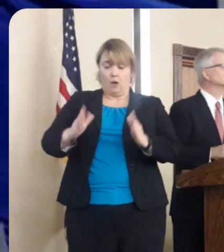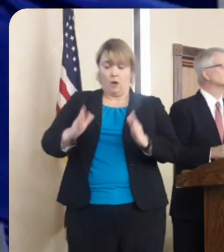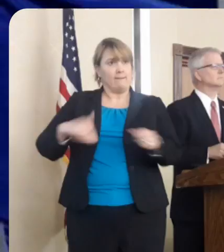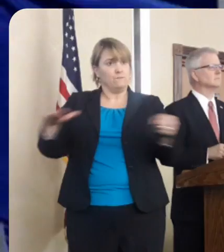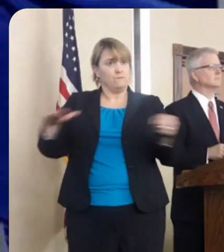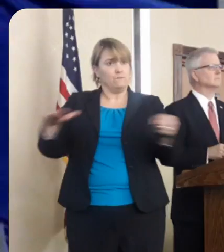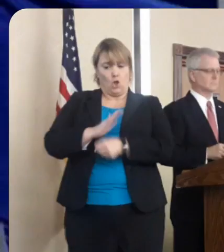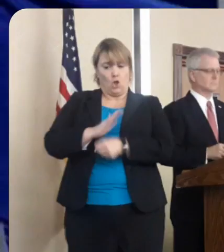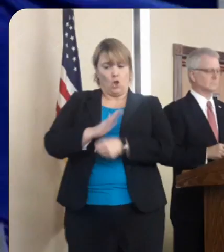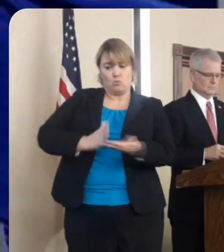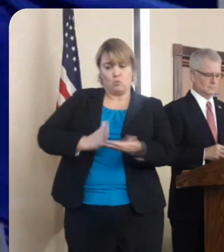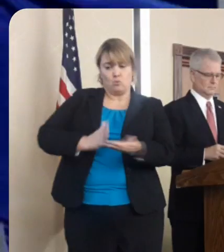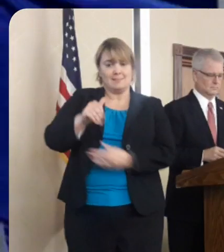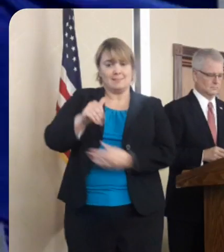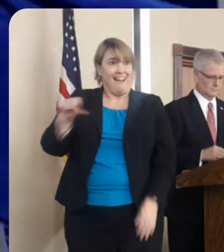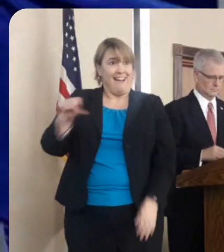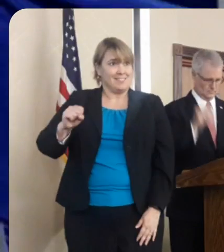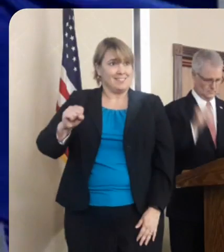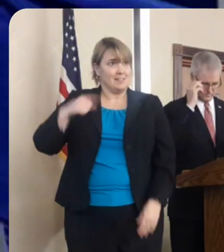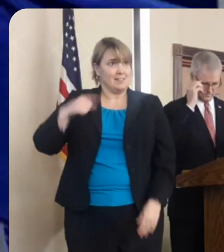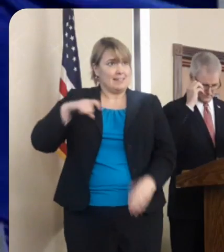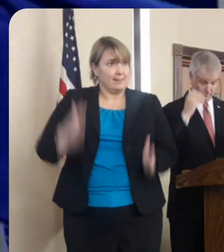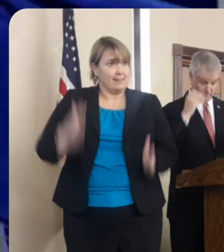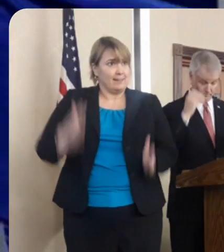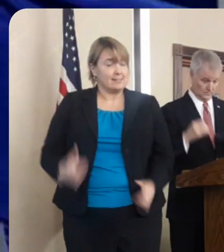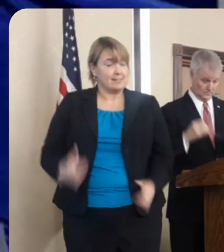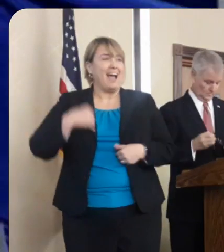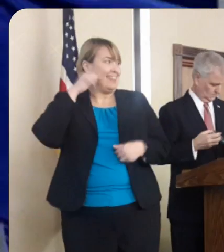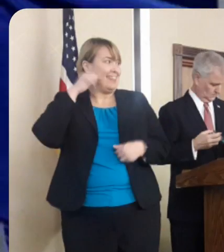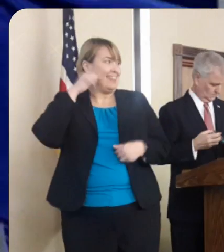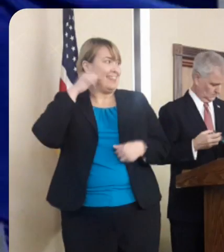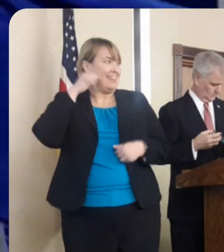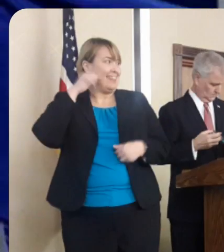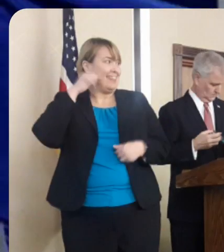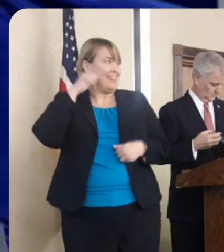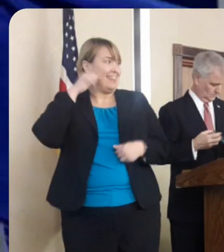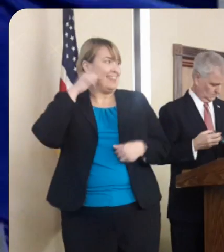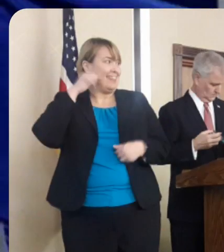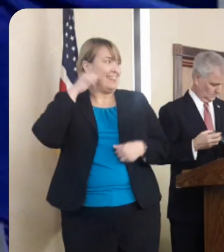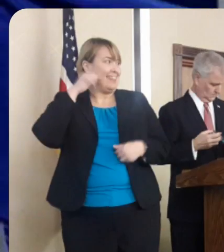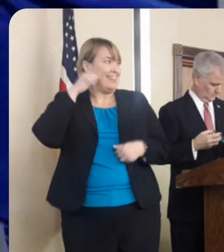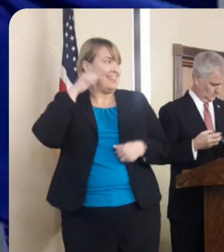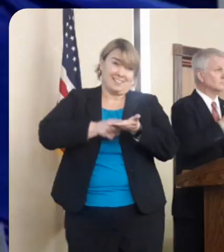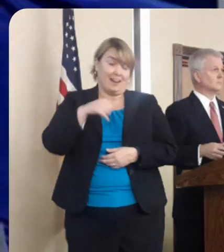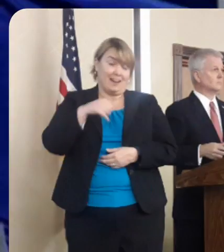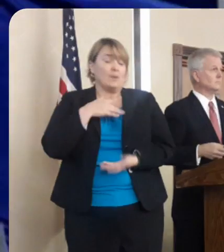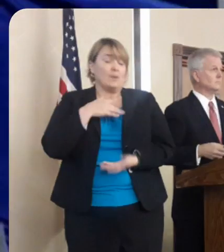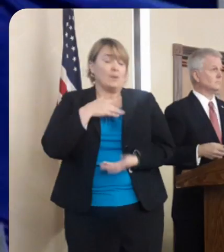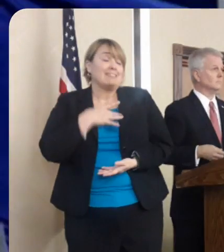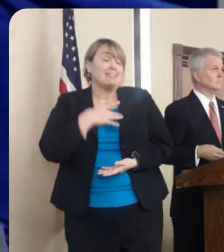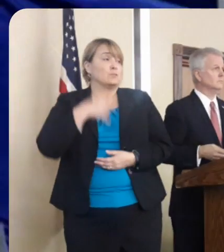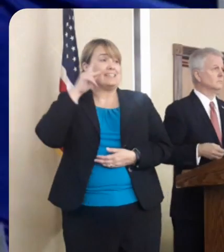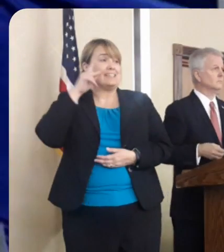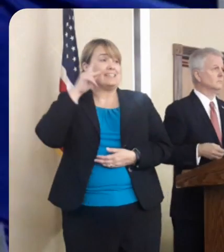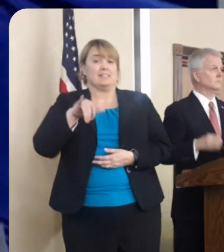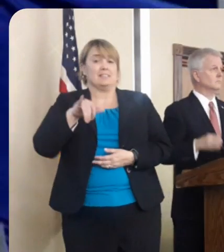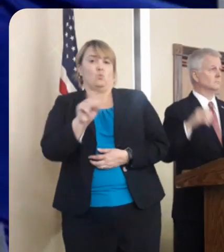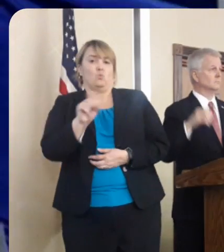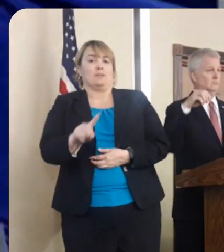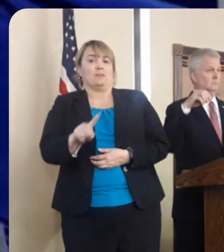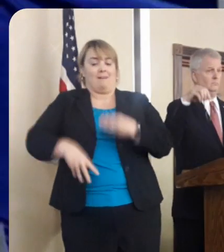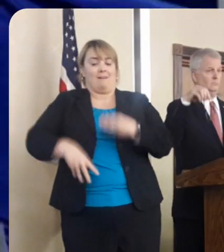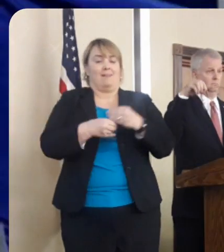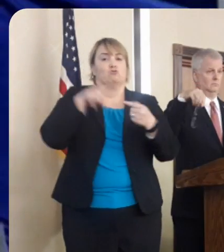I think this is something perhaps this body needs to discuss. And I would like to see this put on an agenda.